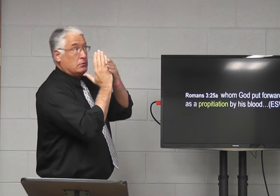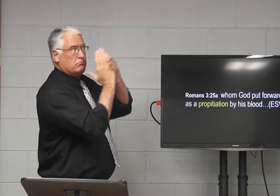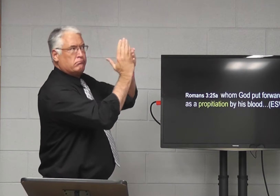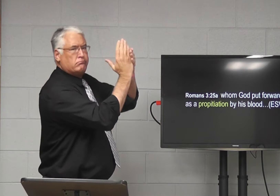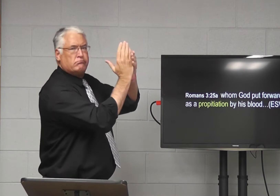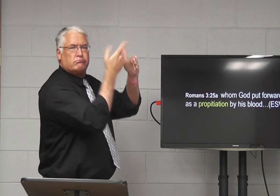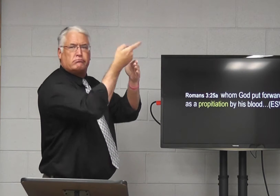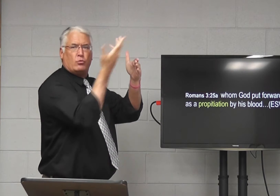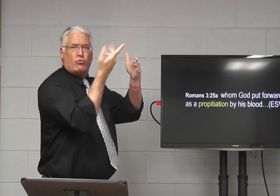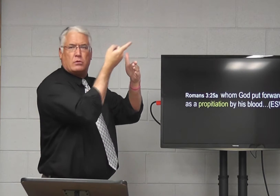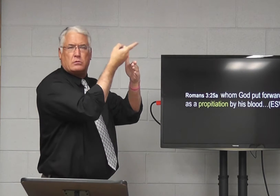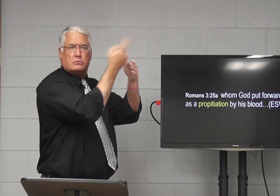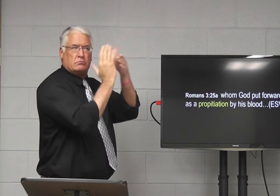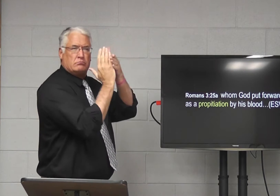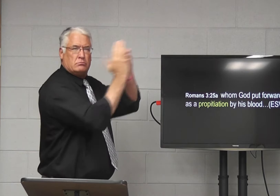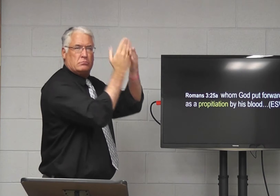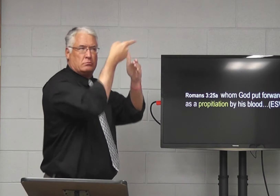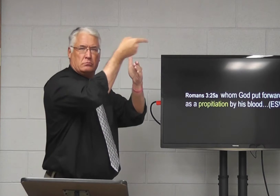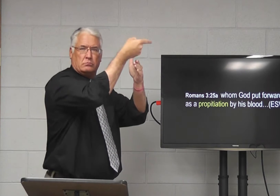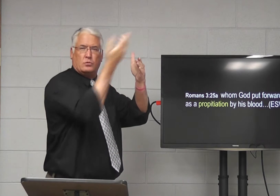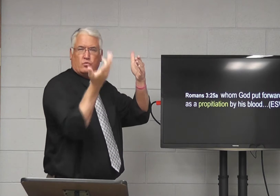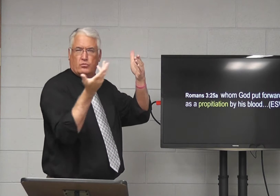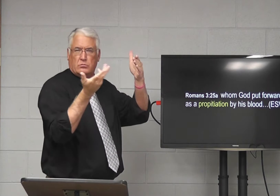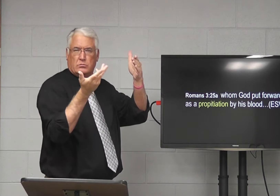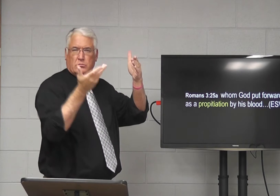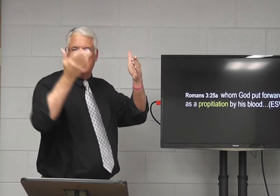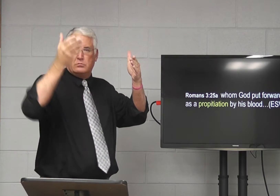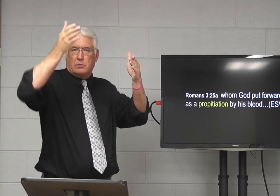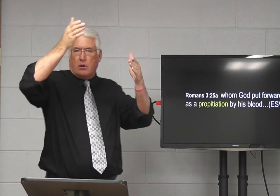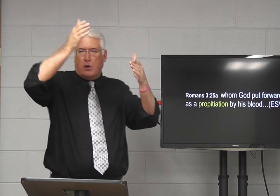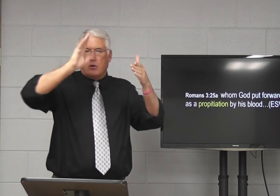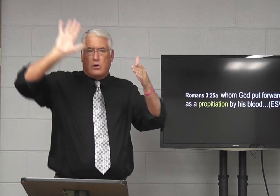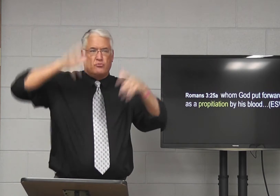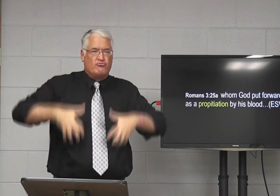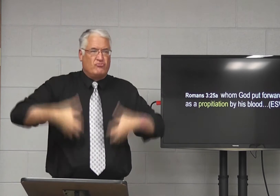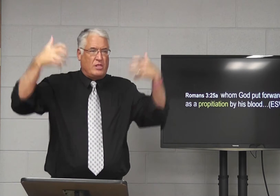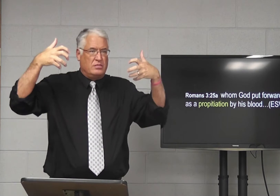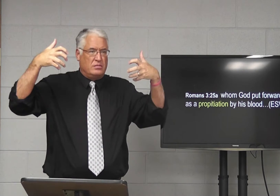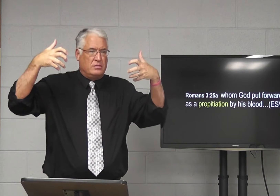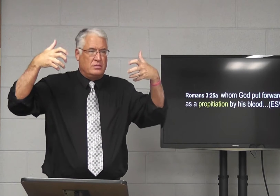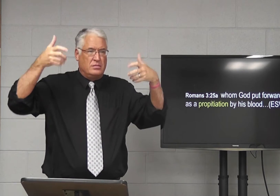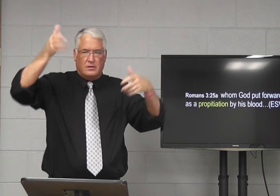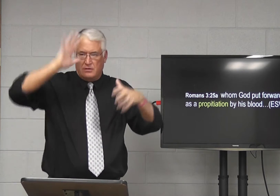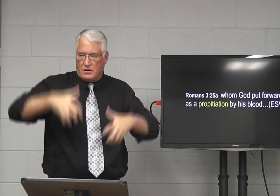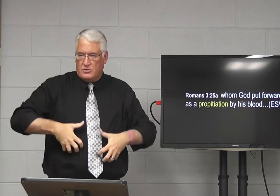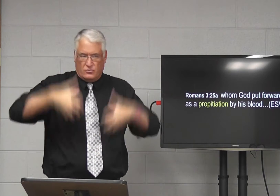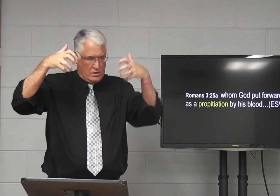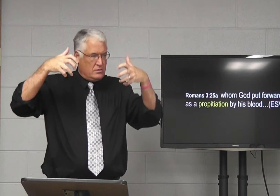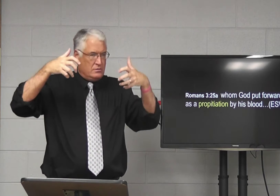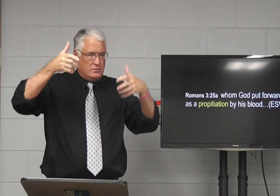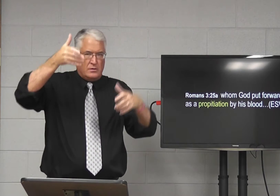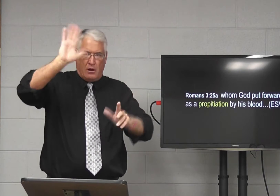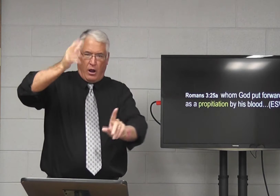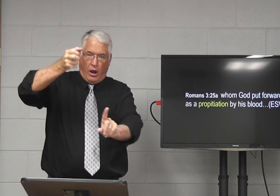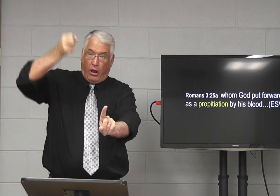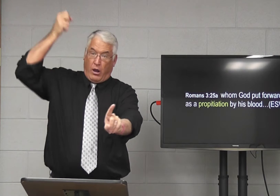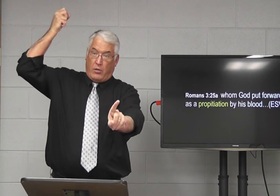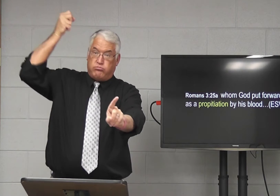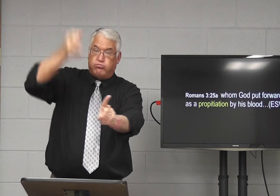Oh, I thought he was asking. I love that. Blocking what? That means blocking God's wrath. You